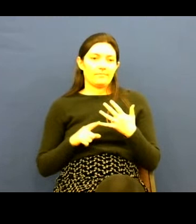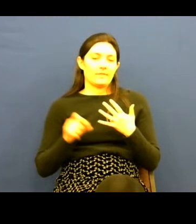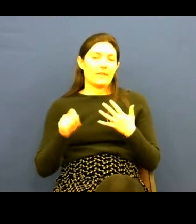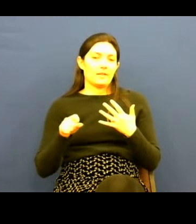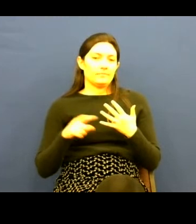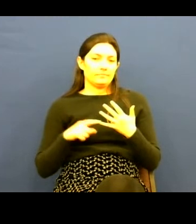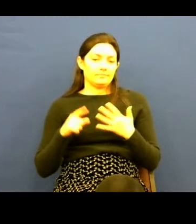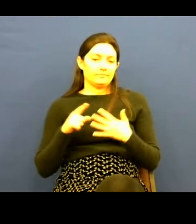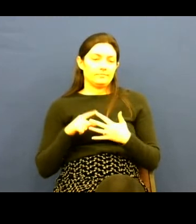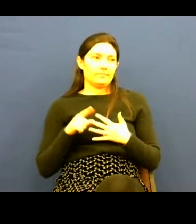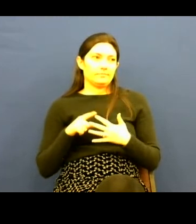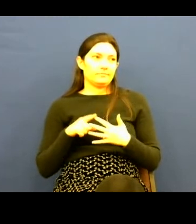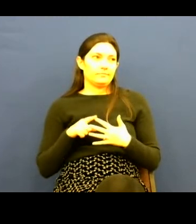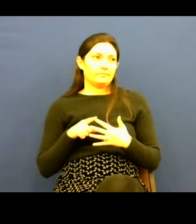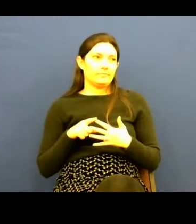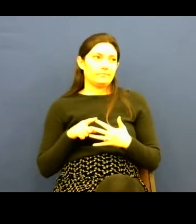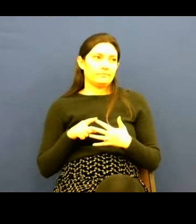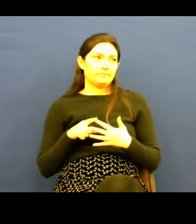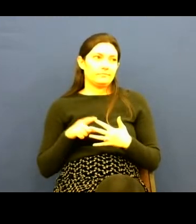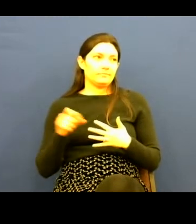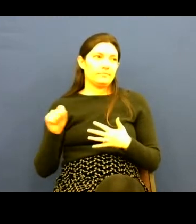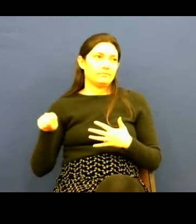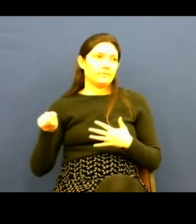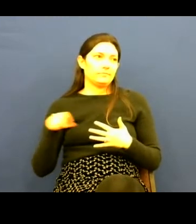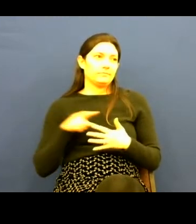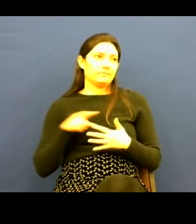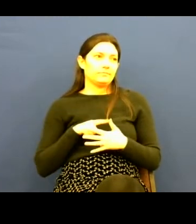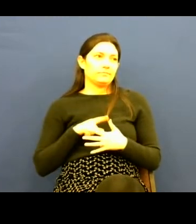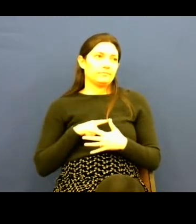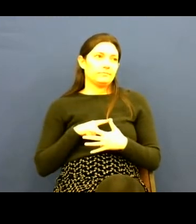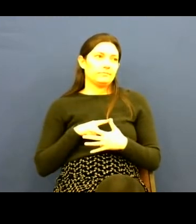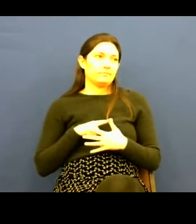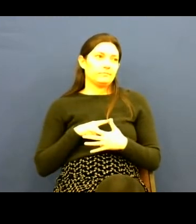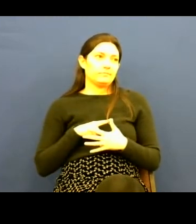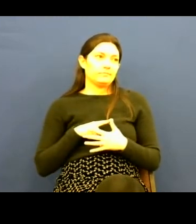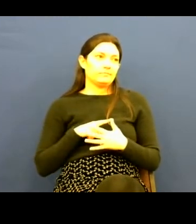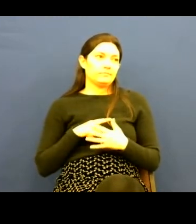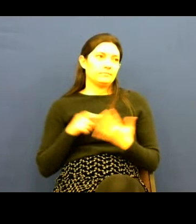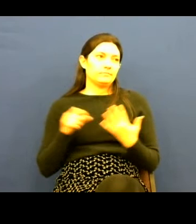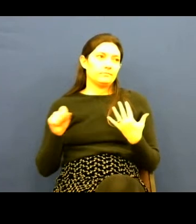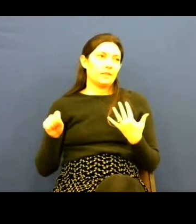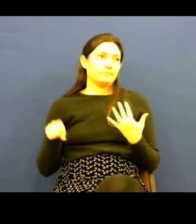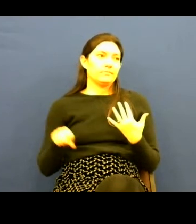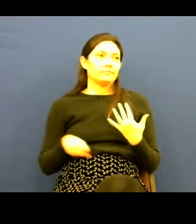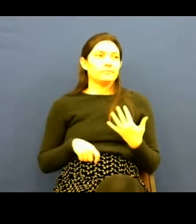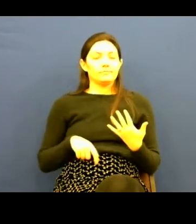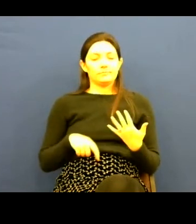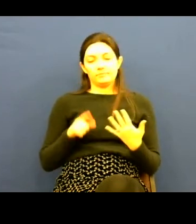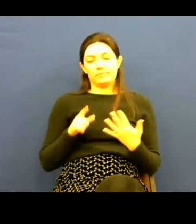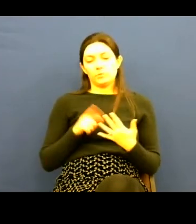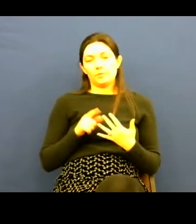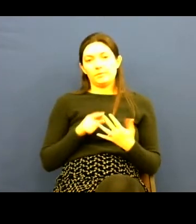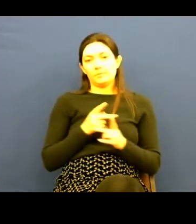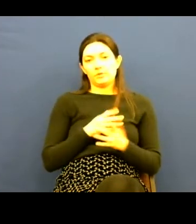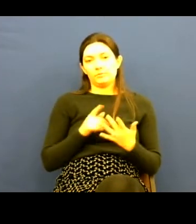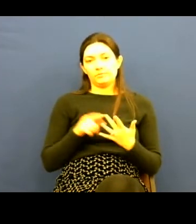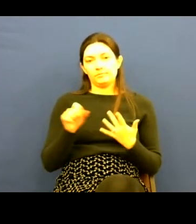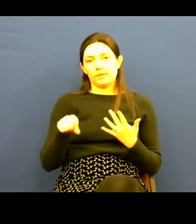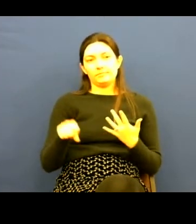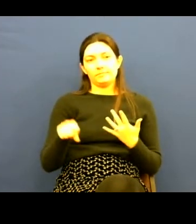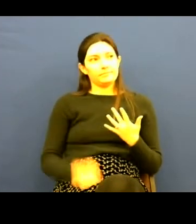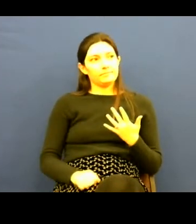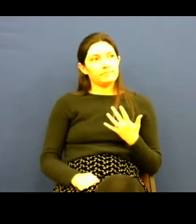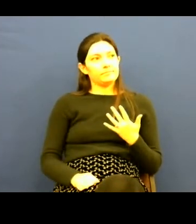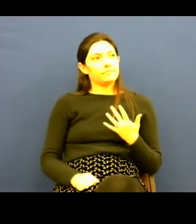Bolzner, Aye. Councilmember Page, Aye. Councilmember Belanca. Aye. Supervisor Schultz.